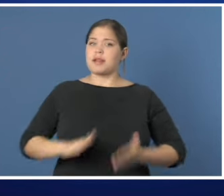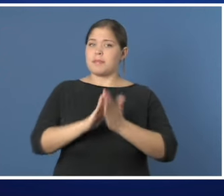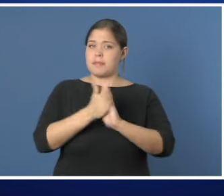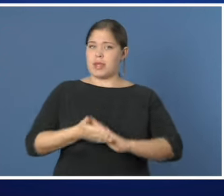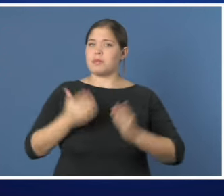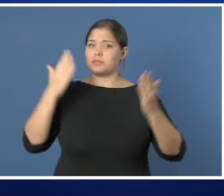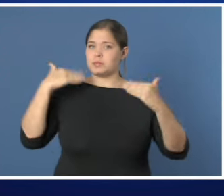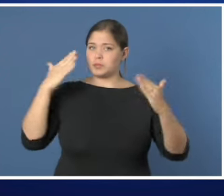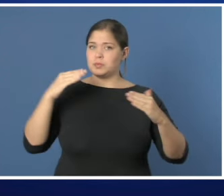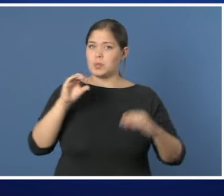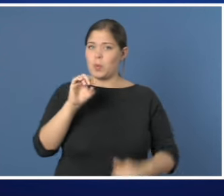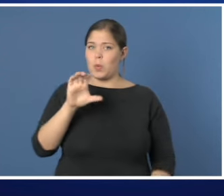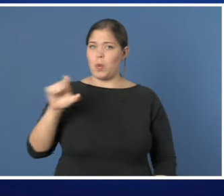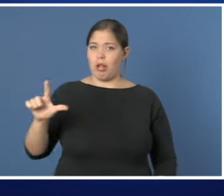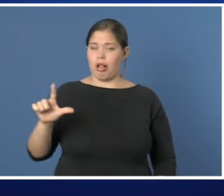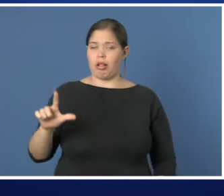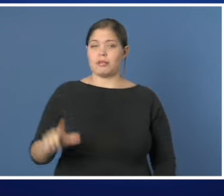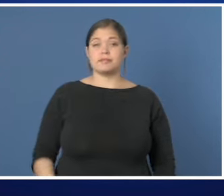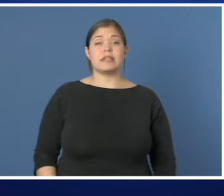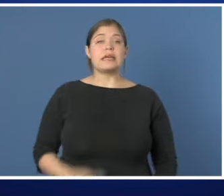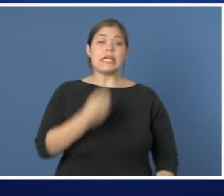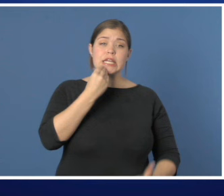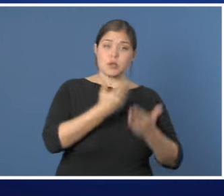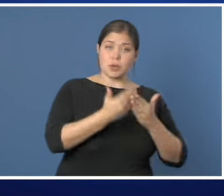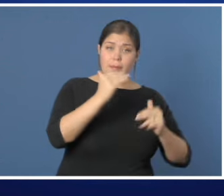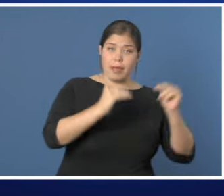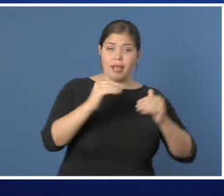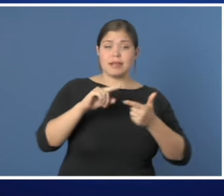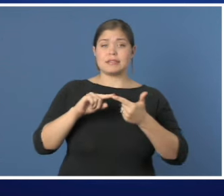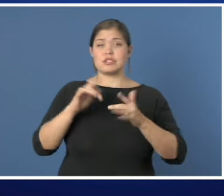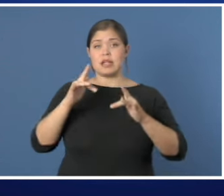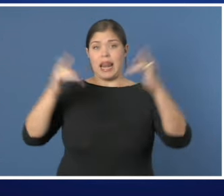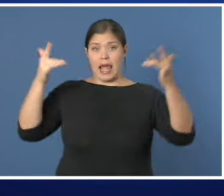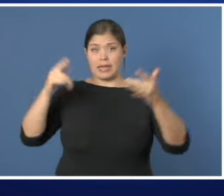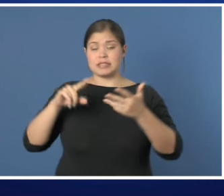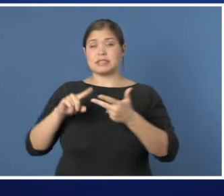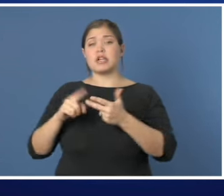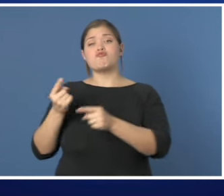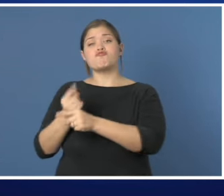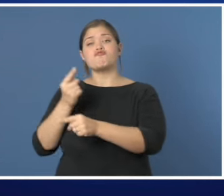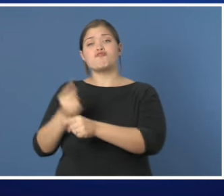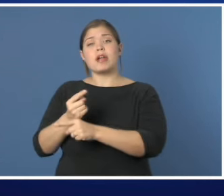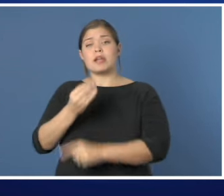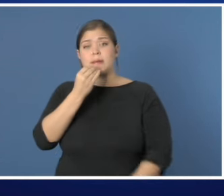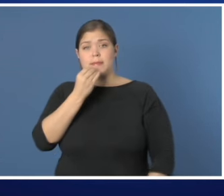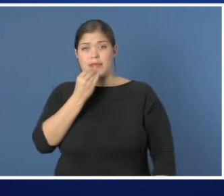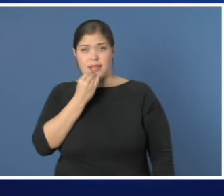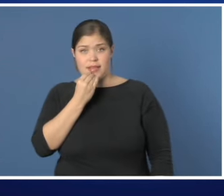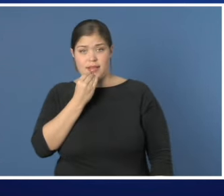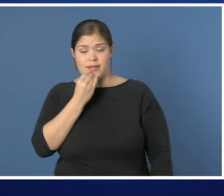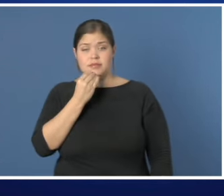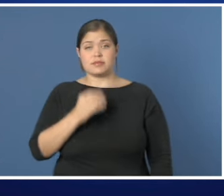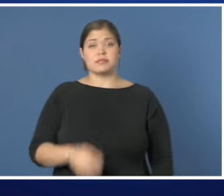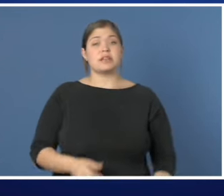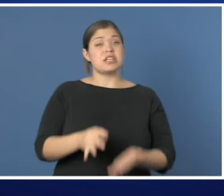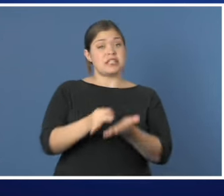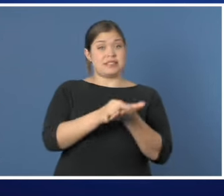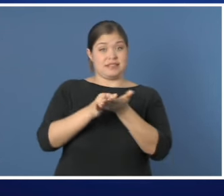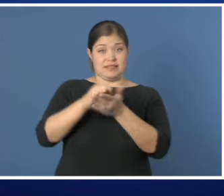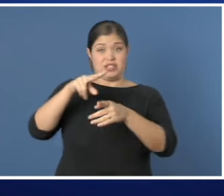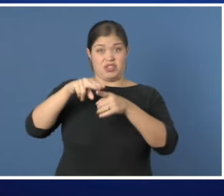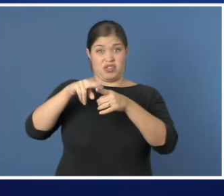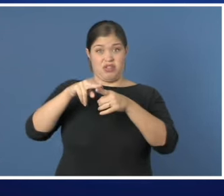Eat a well-balanced, light, and regular meals. Avoid using salt tablets unless directed to do so